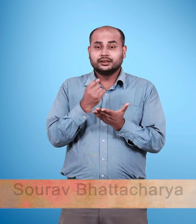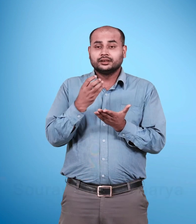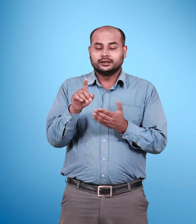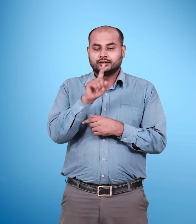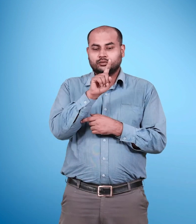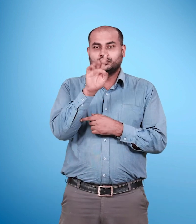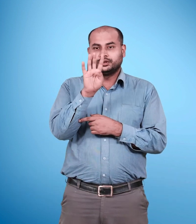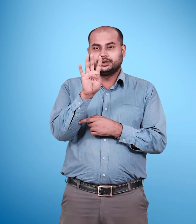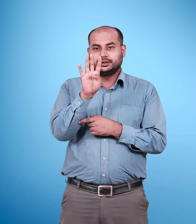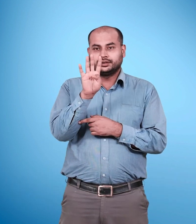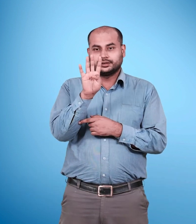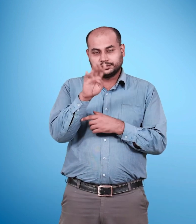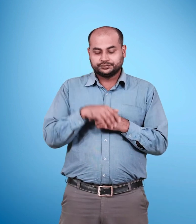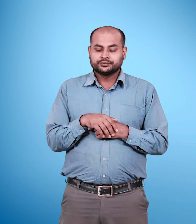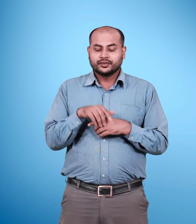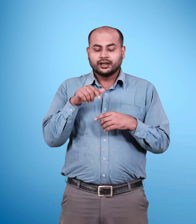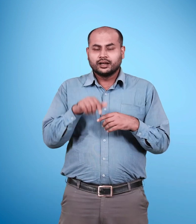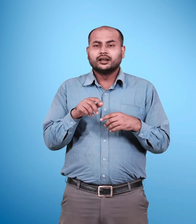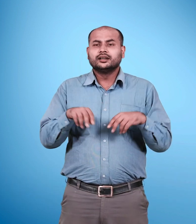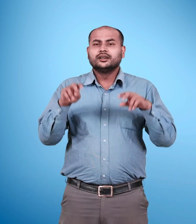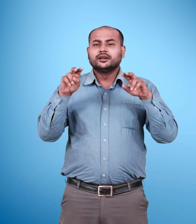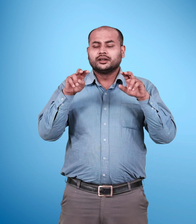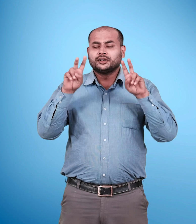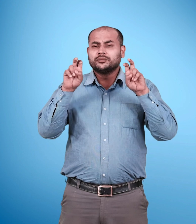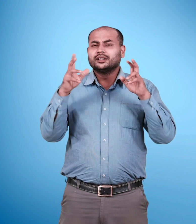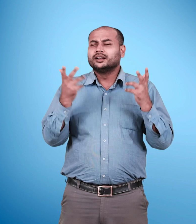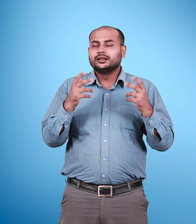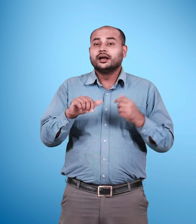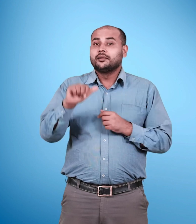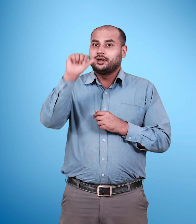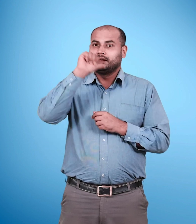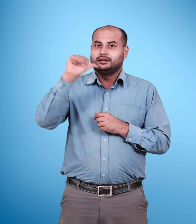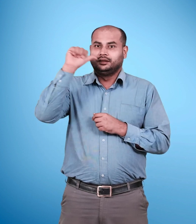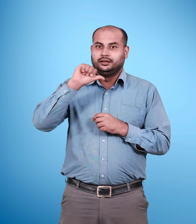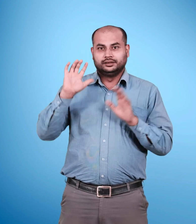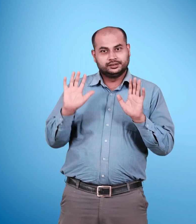lesson 14. Title: Water.